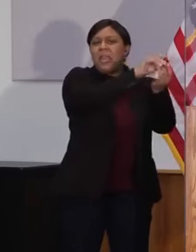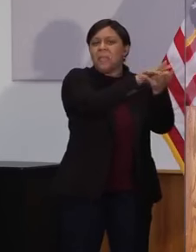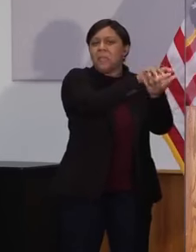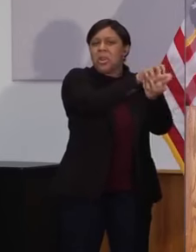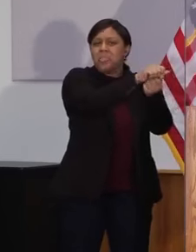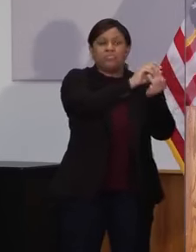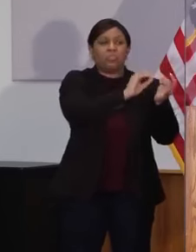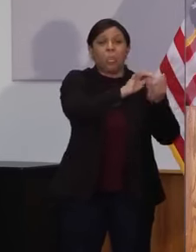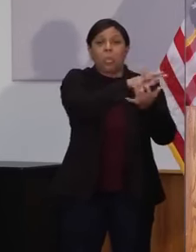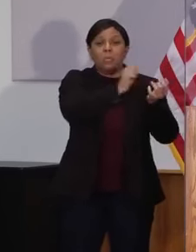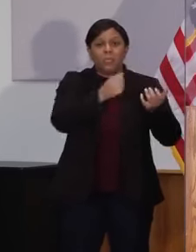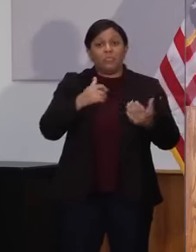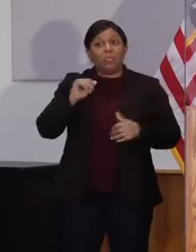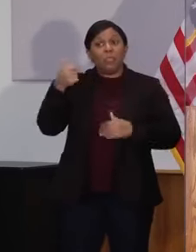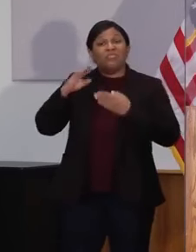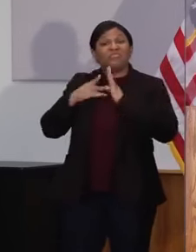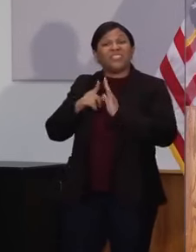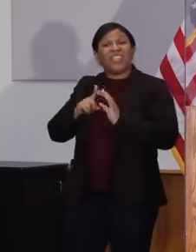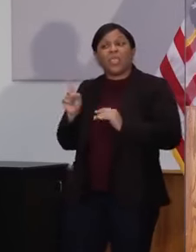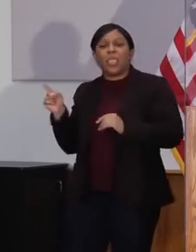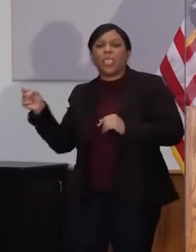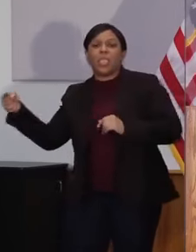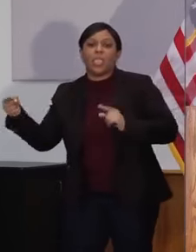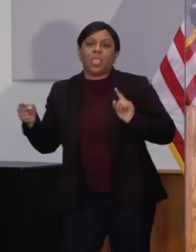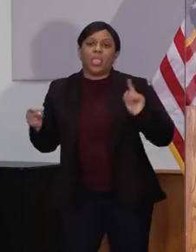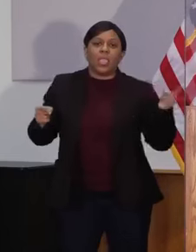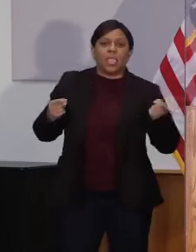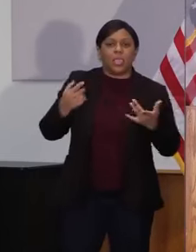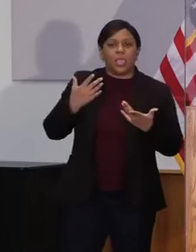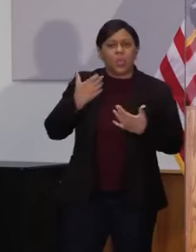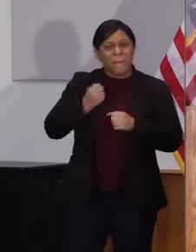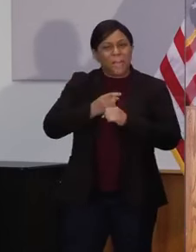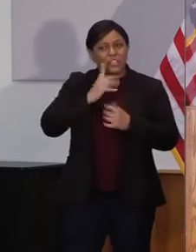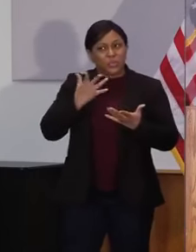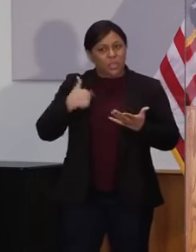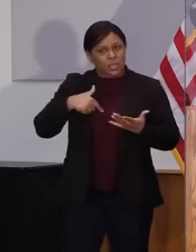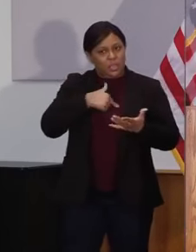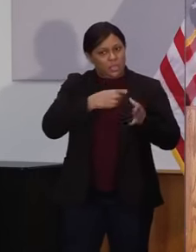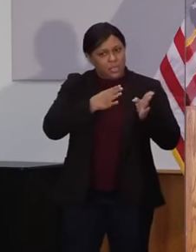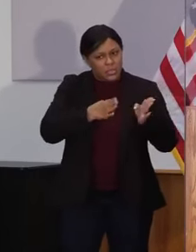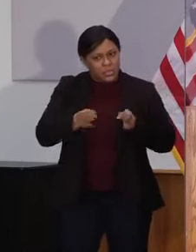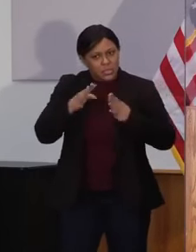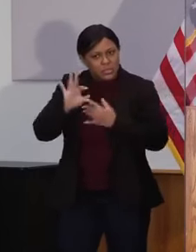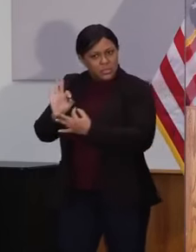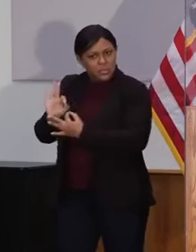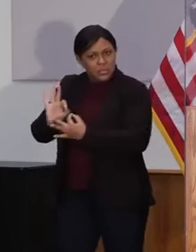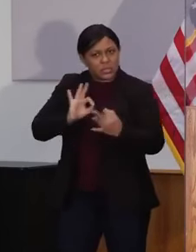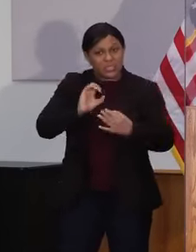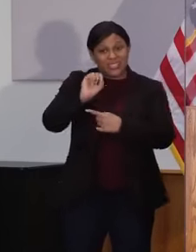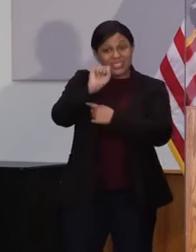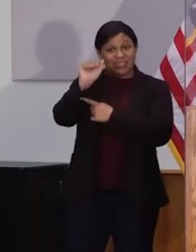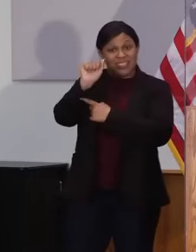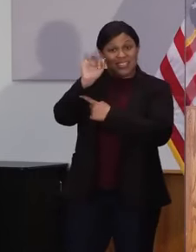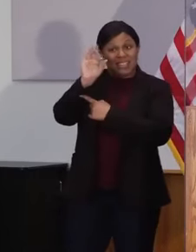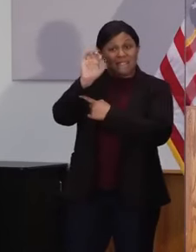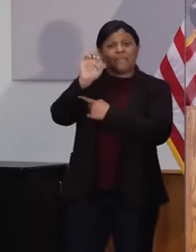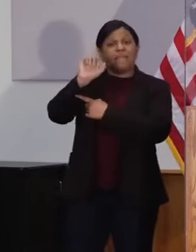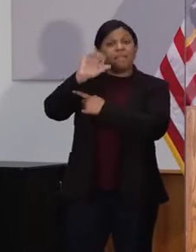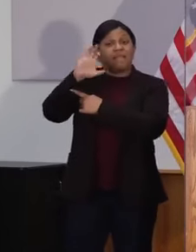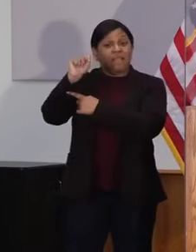cities in the state. And so I want to make sure that we're well prepared. And so the SAFE Act, I think, really does set us up